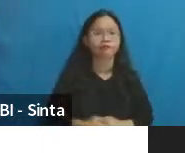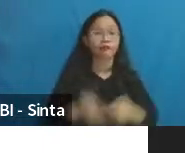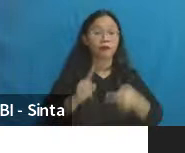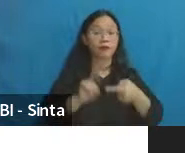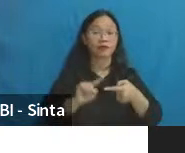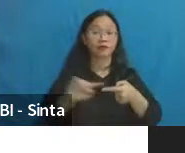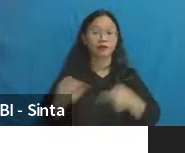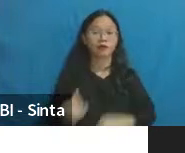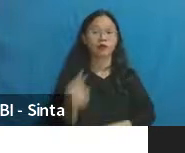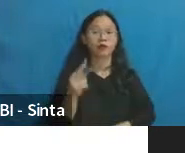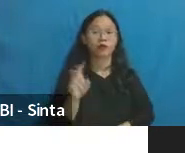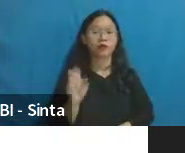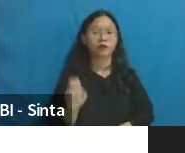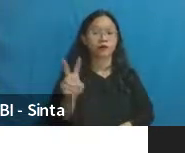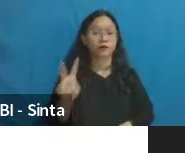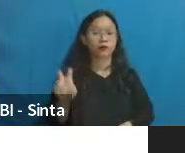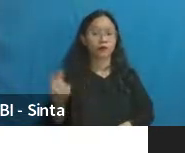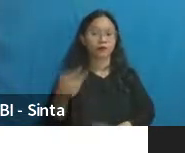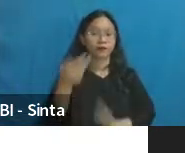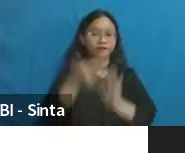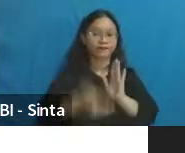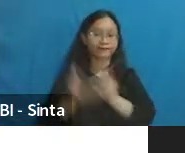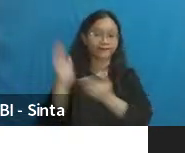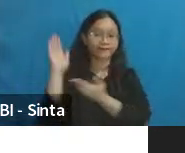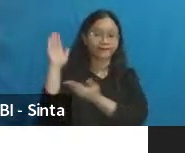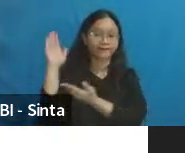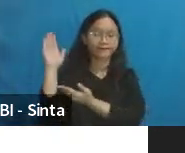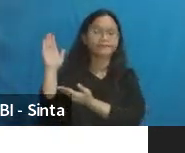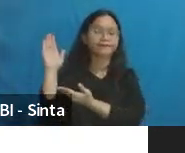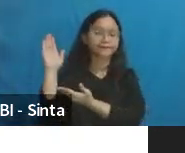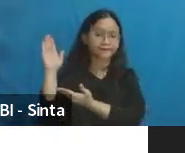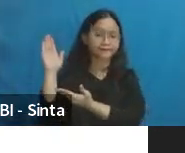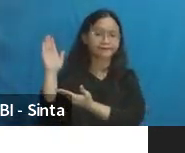major events affecting these issues in